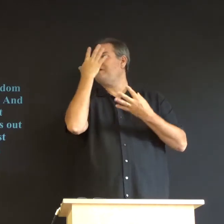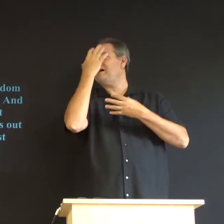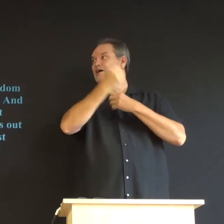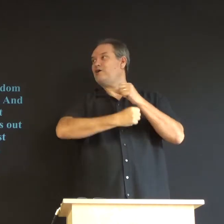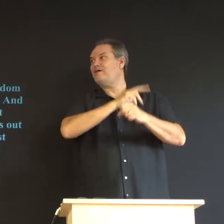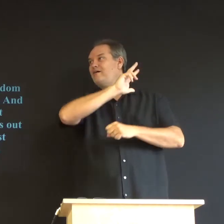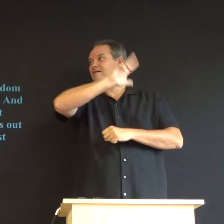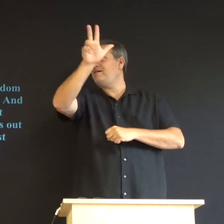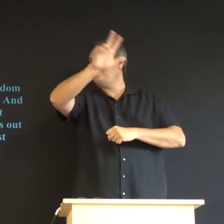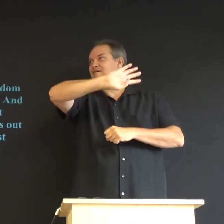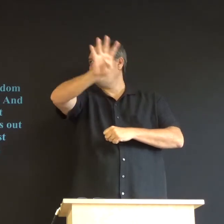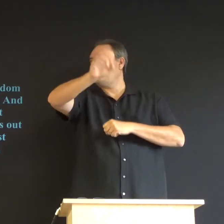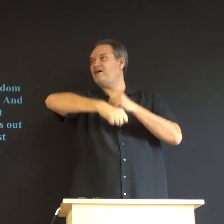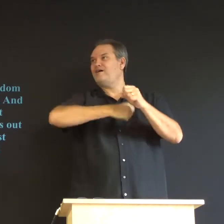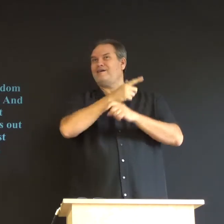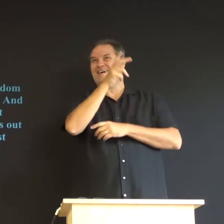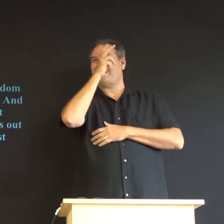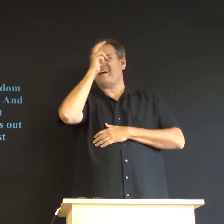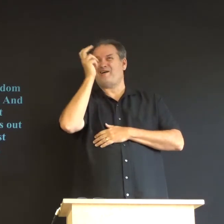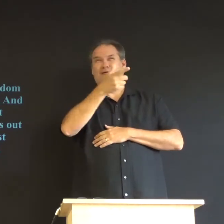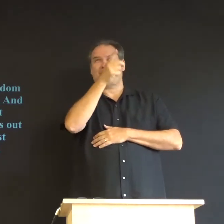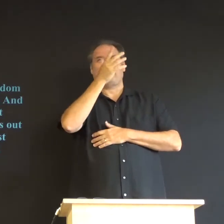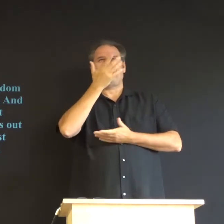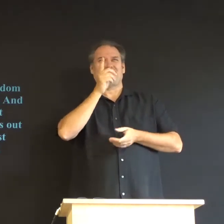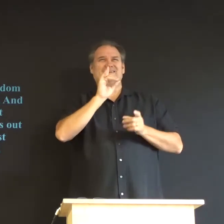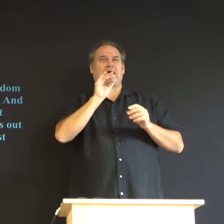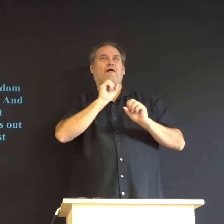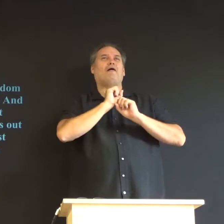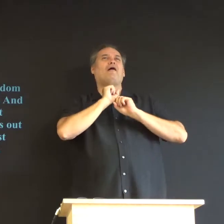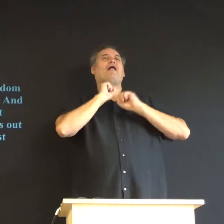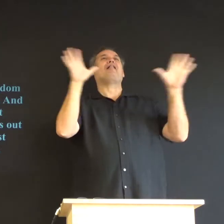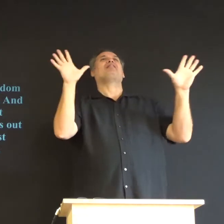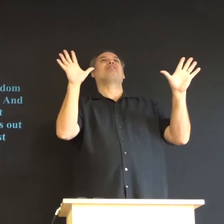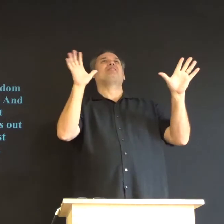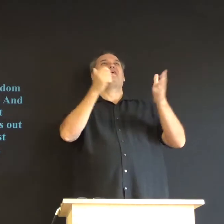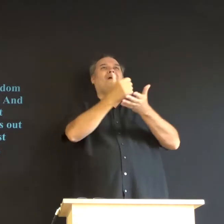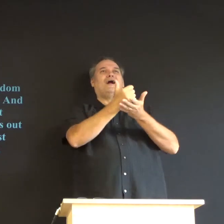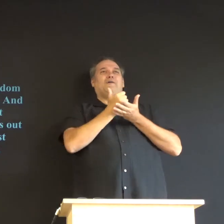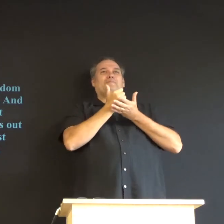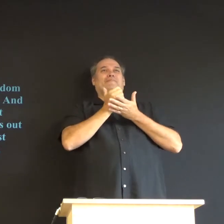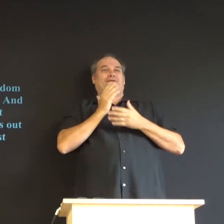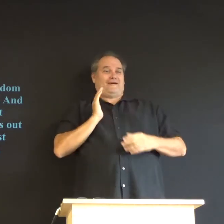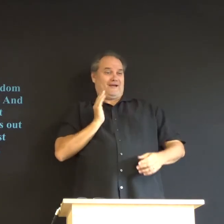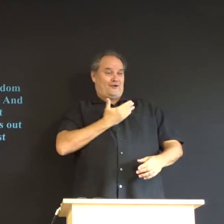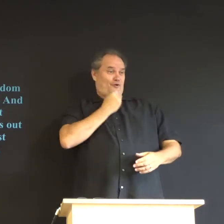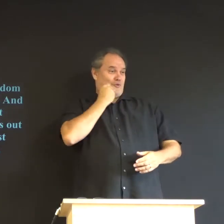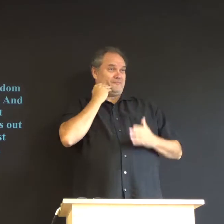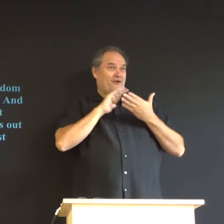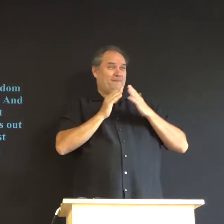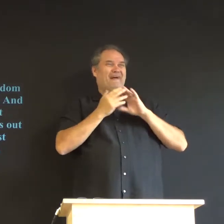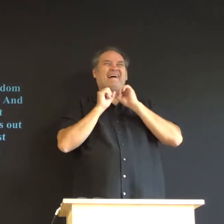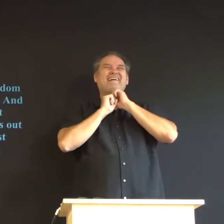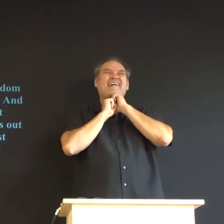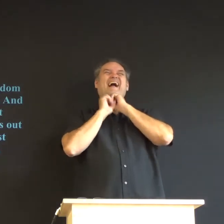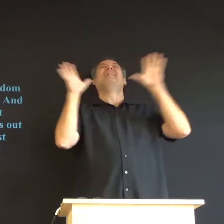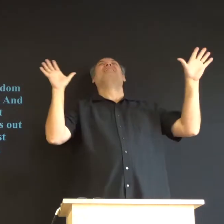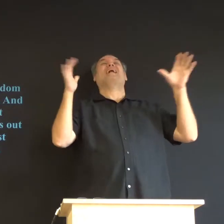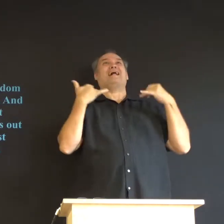and those senators and stuff that are in there for 30 or 40 years has never helped the